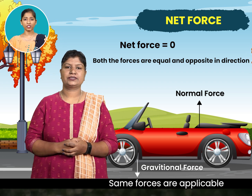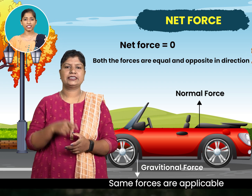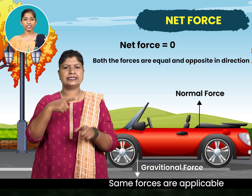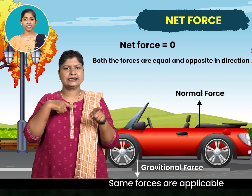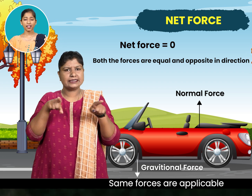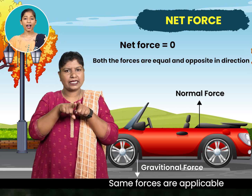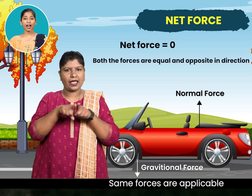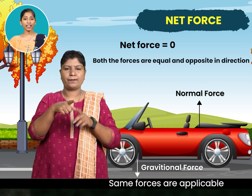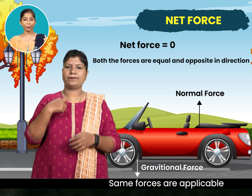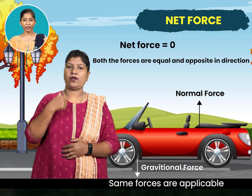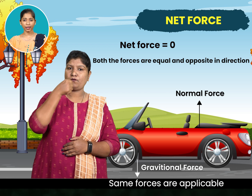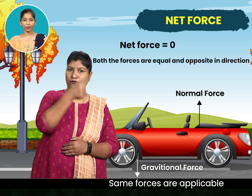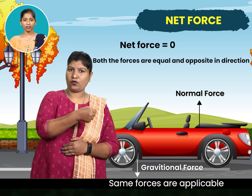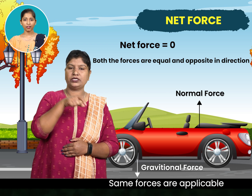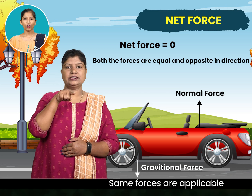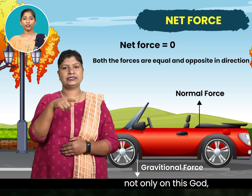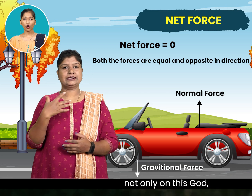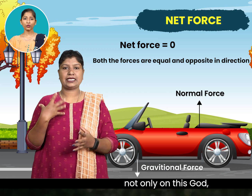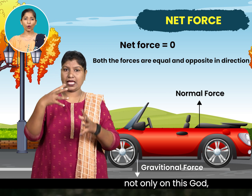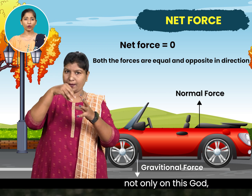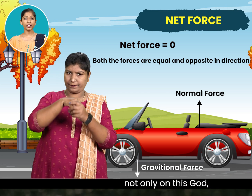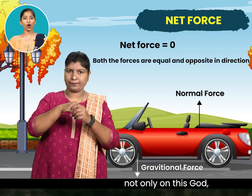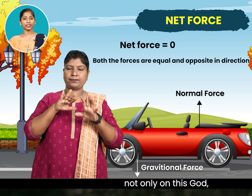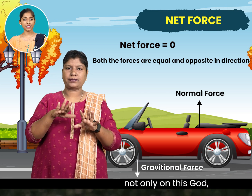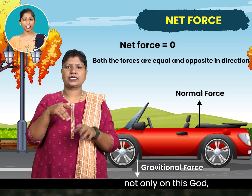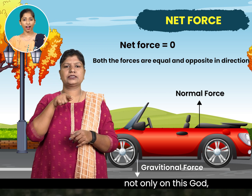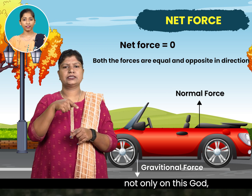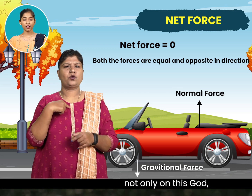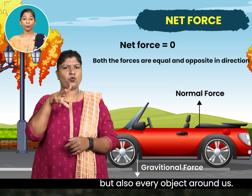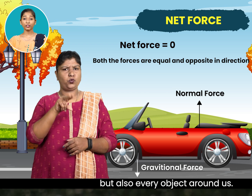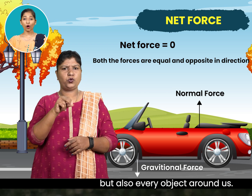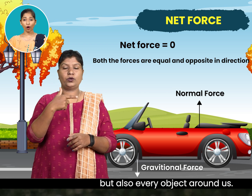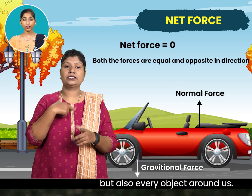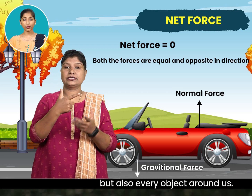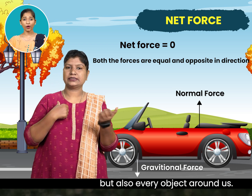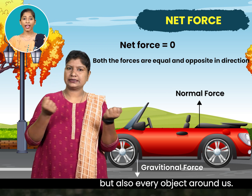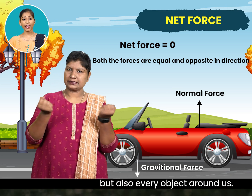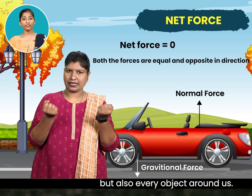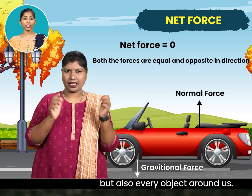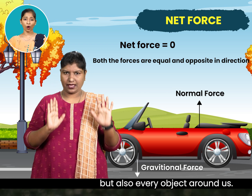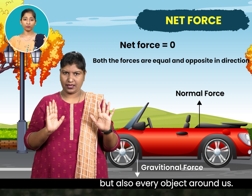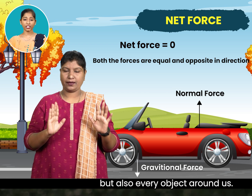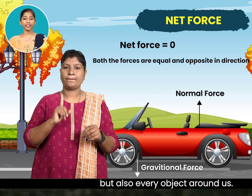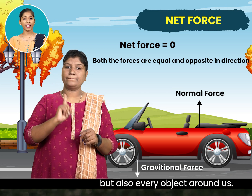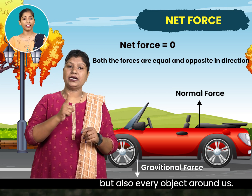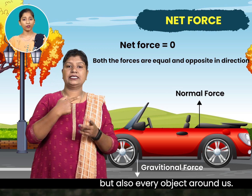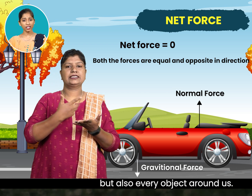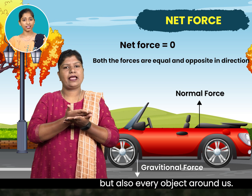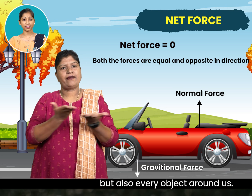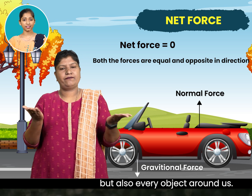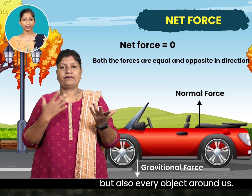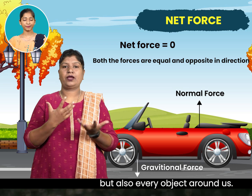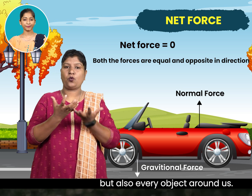Same forces are applicable not only on this car but also every object